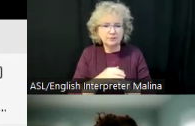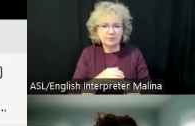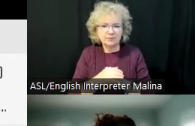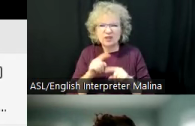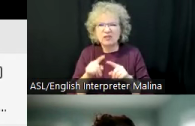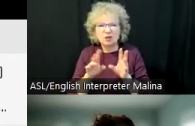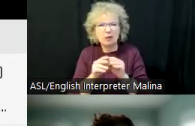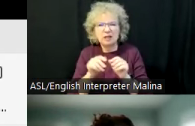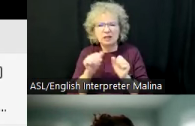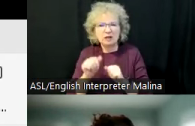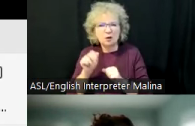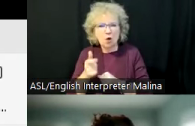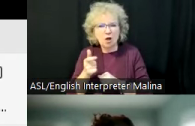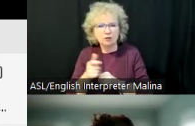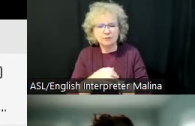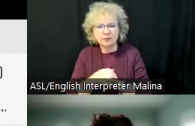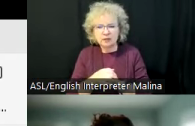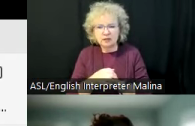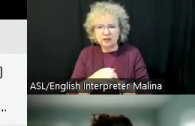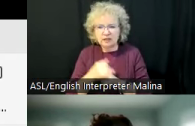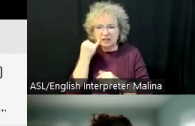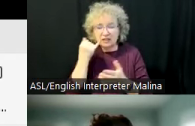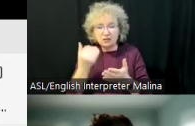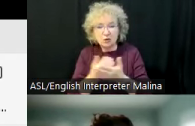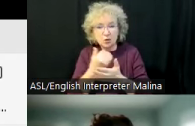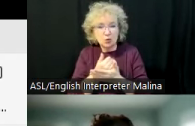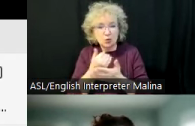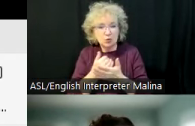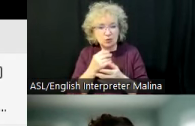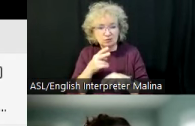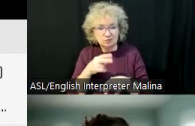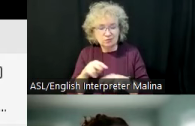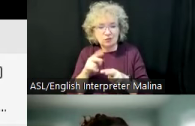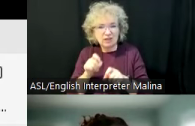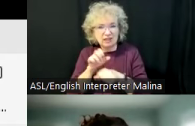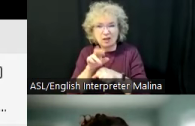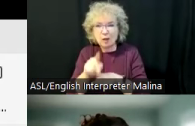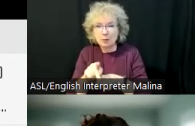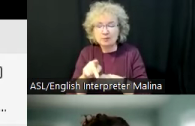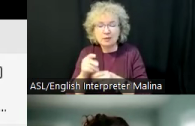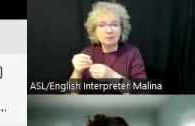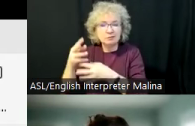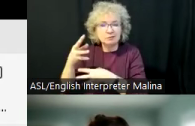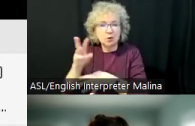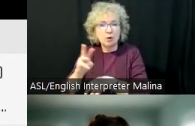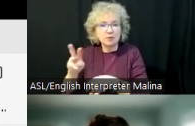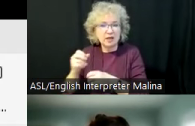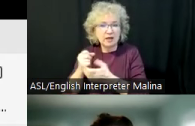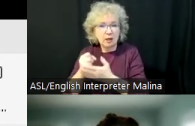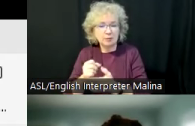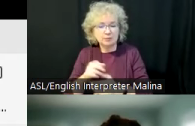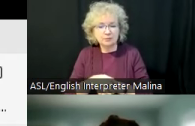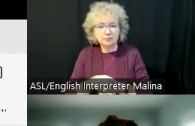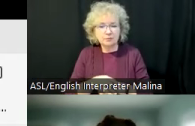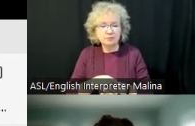So if you're just catching up, there's a lot for you as well. So. Okay. Thank you. And